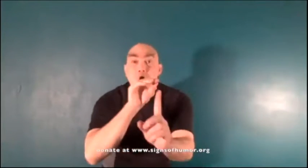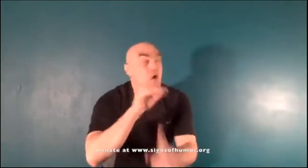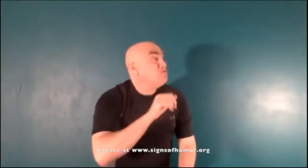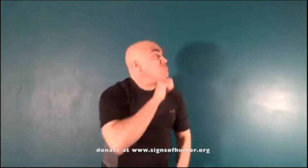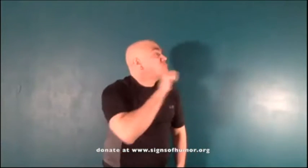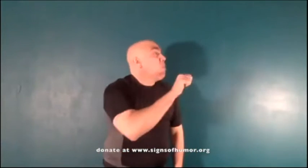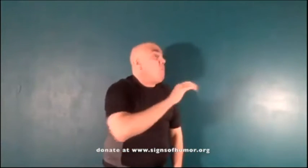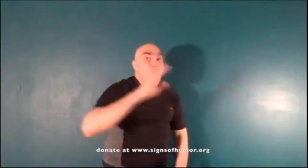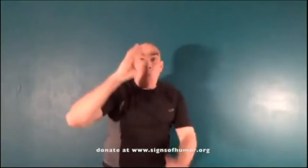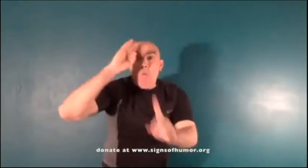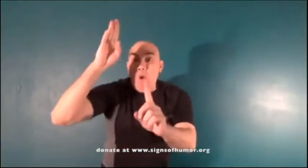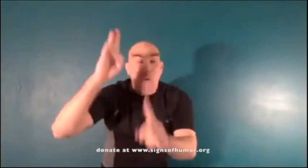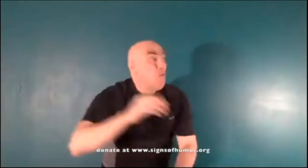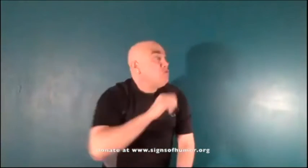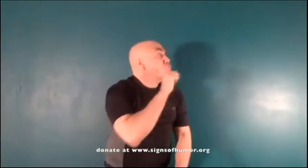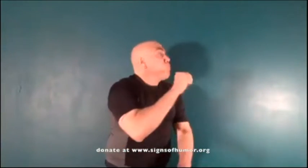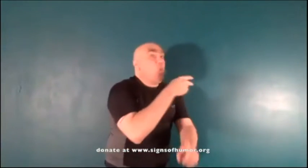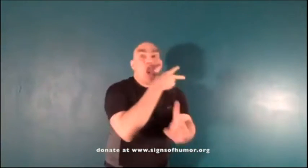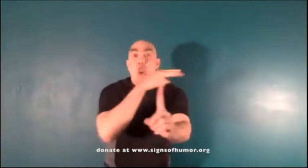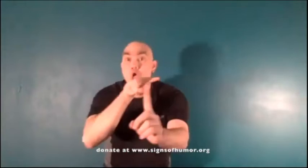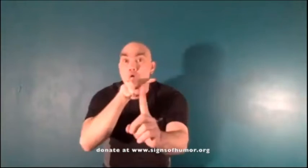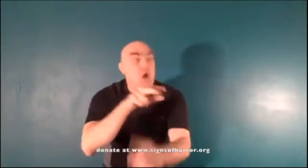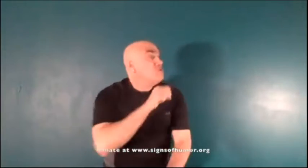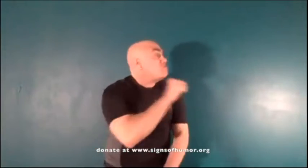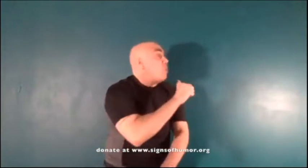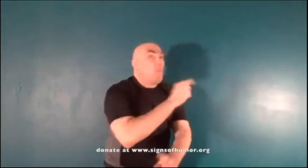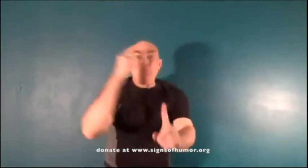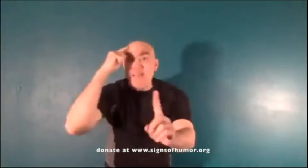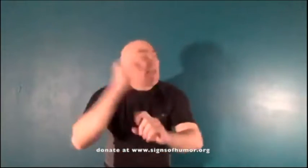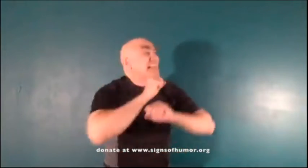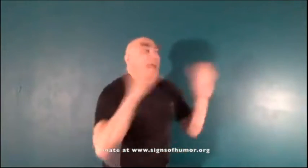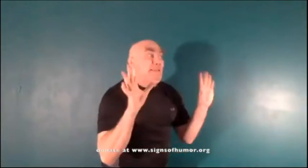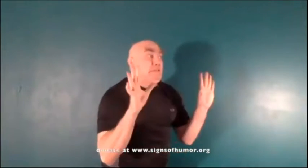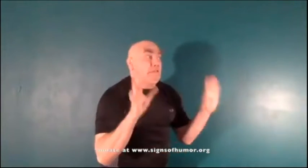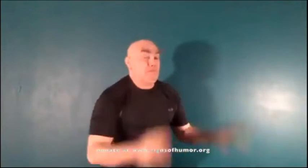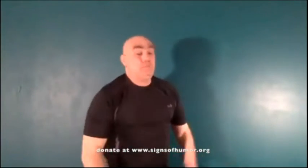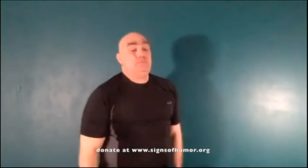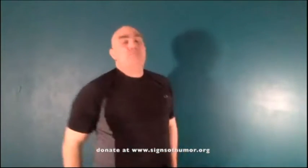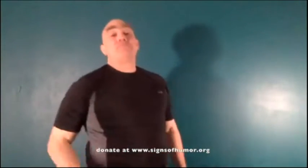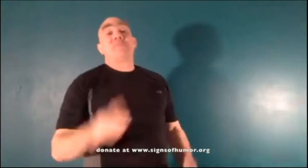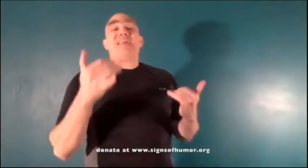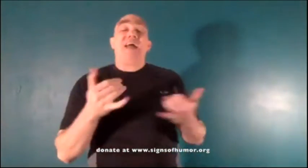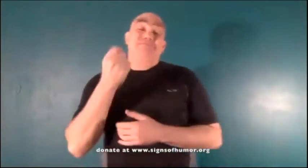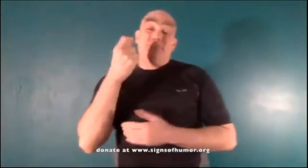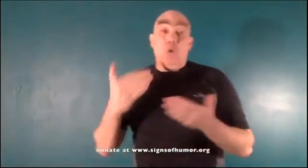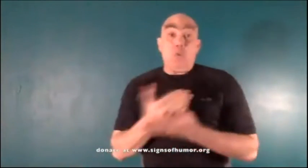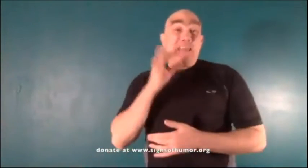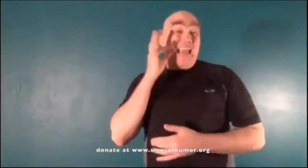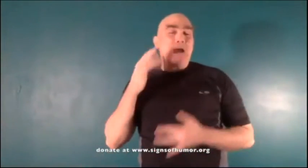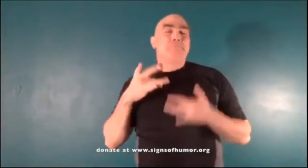my yard. They would tell him, don't go near it, don't talk to it, don't look at it, don't even breathe in its general